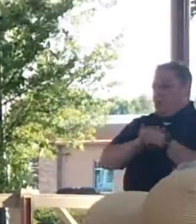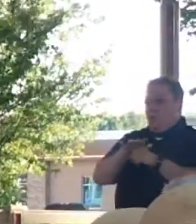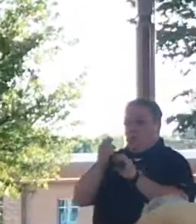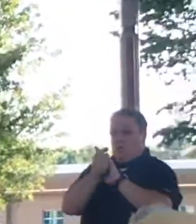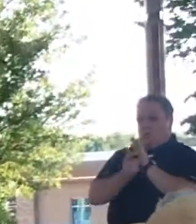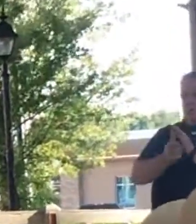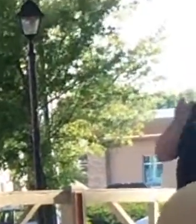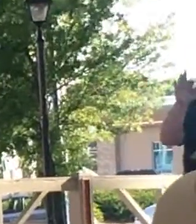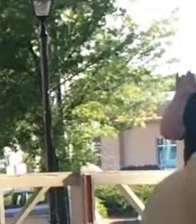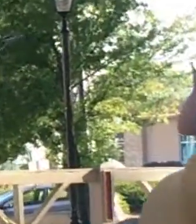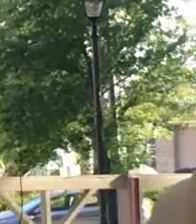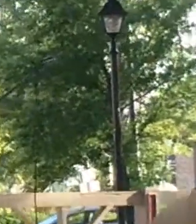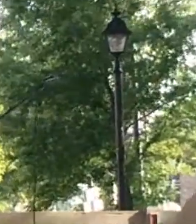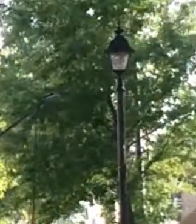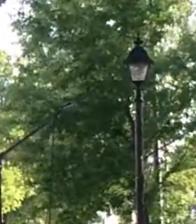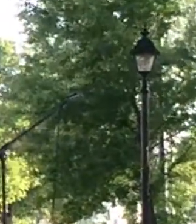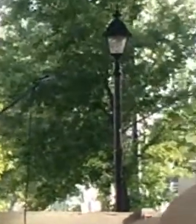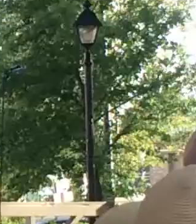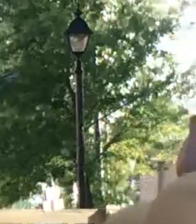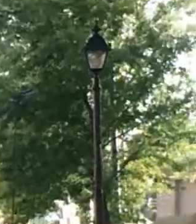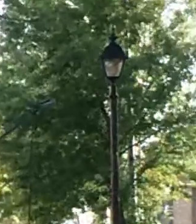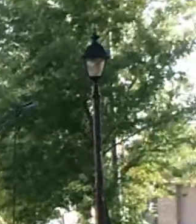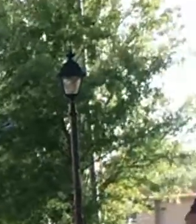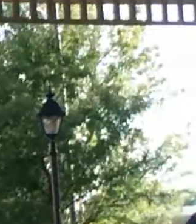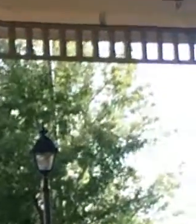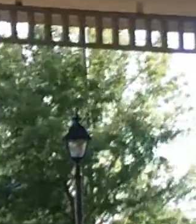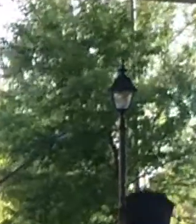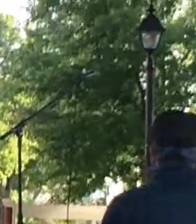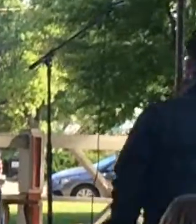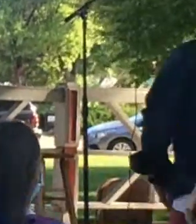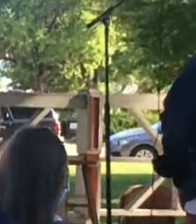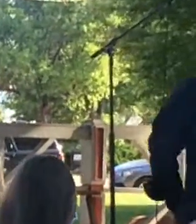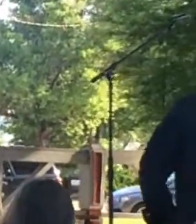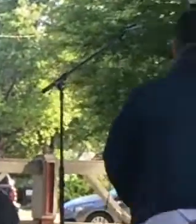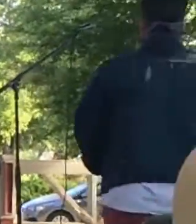attorney Brett Phelps. There he is. Thank you, Brett.